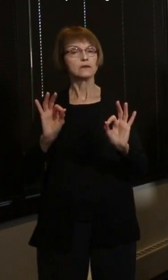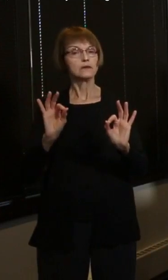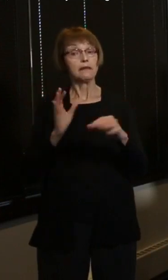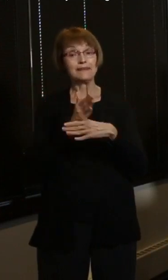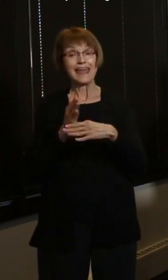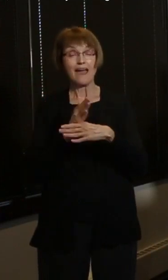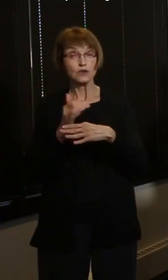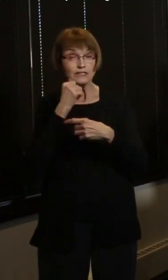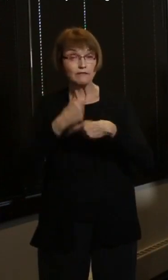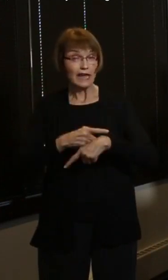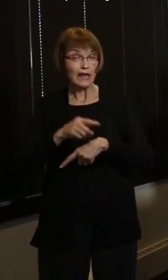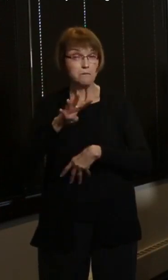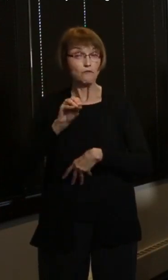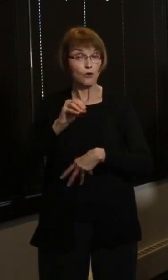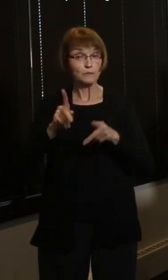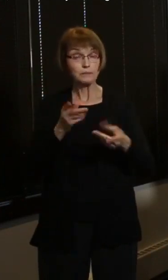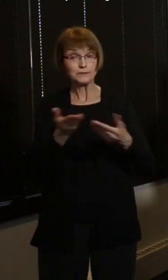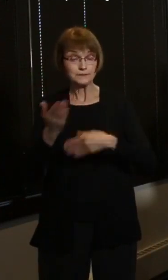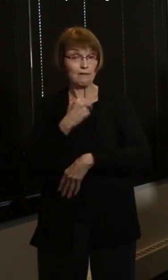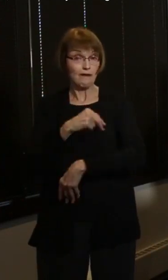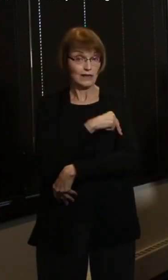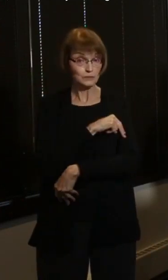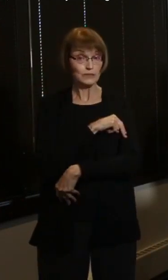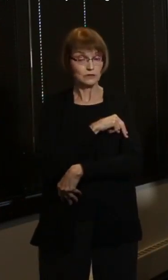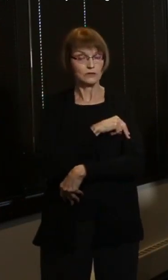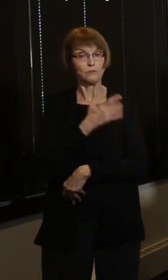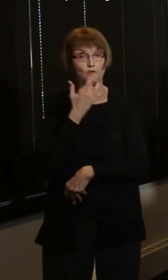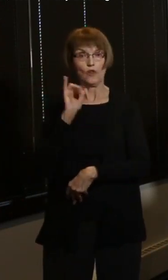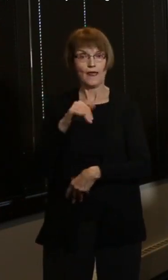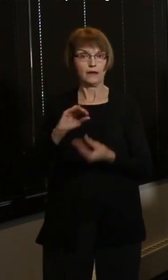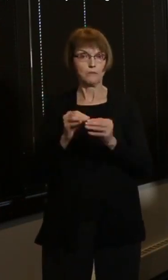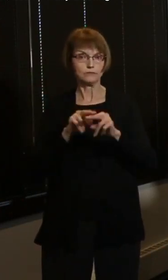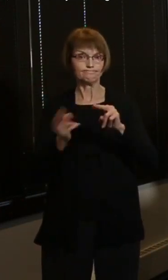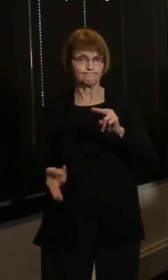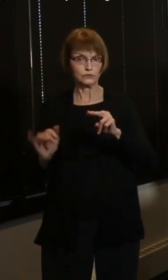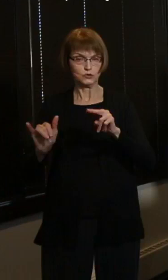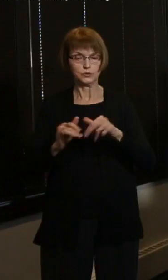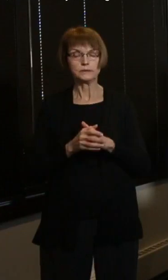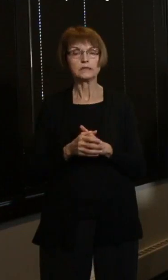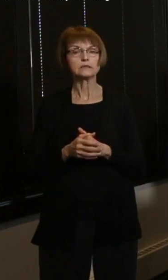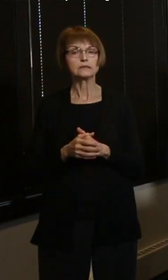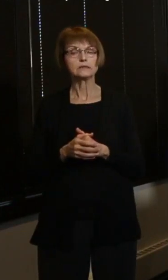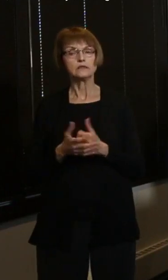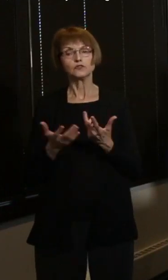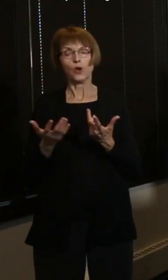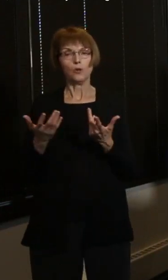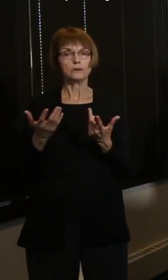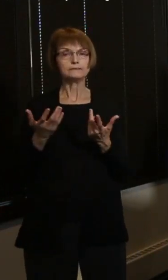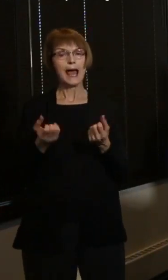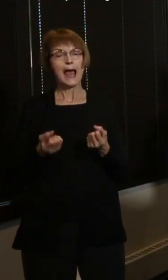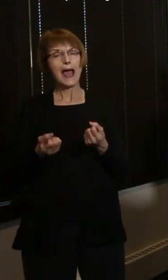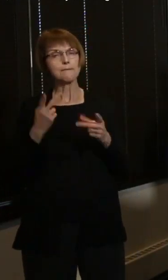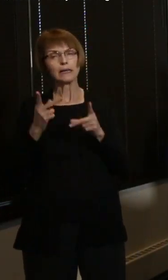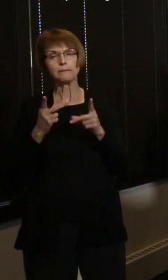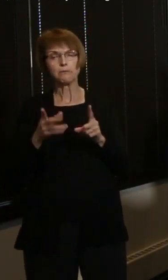around 40. Certainly would like for that to come down as well. Prevalence of cases still hovering around